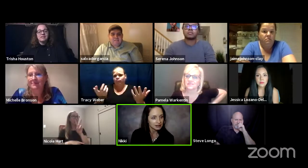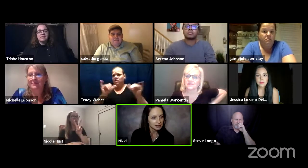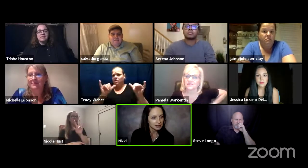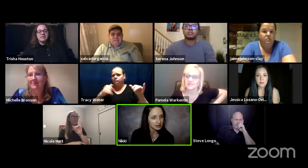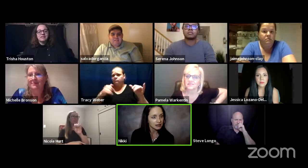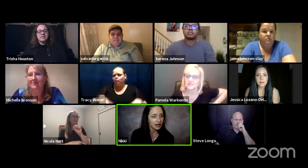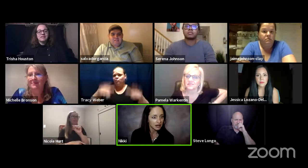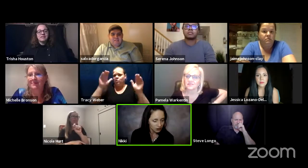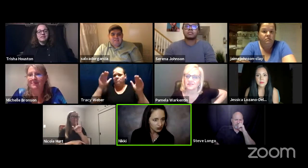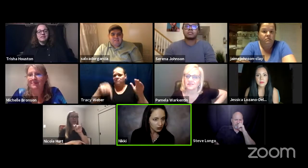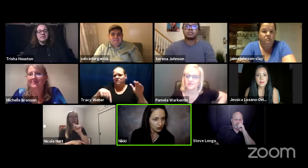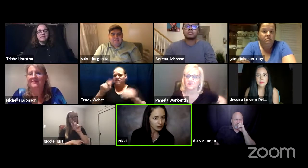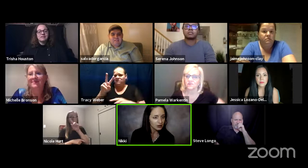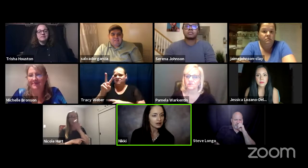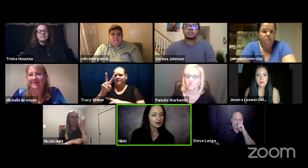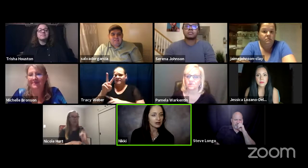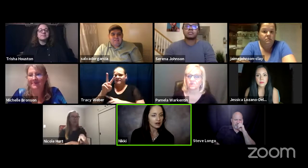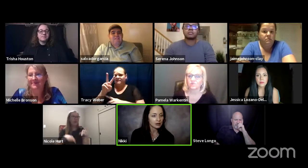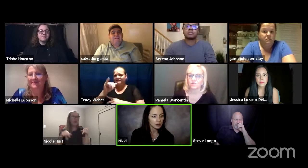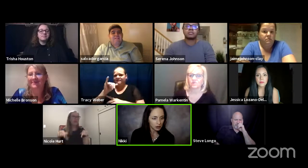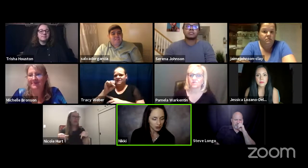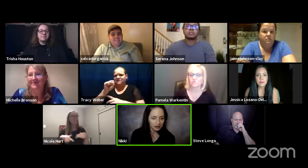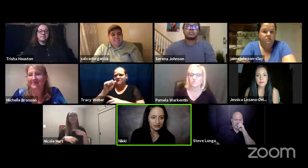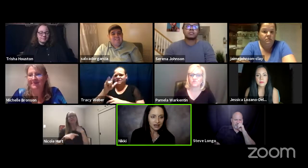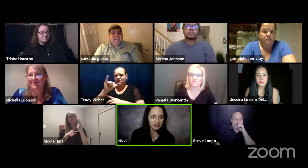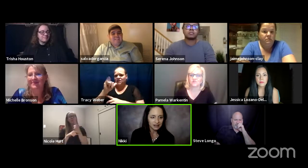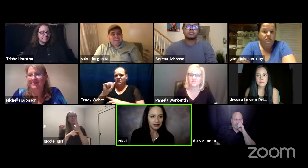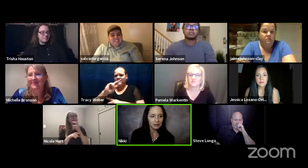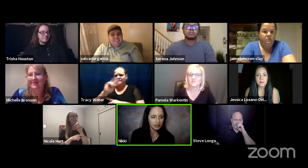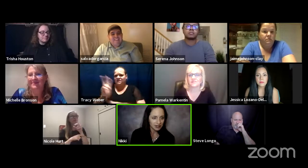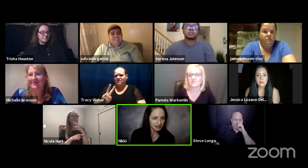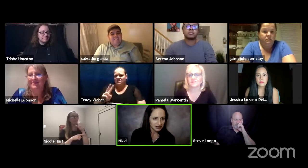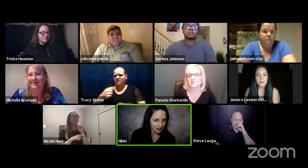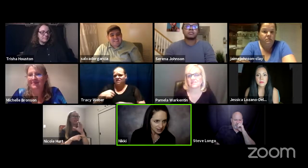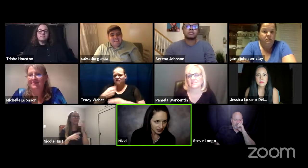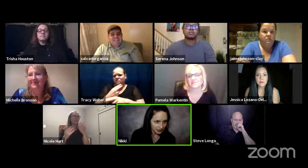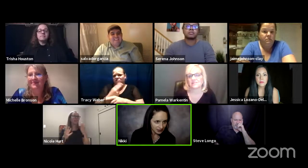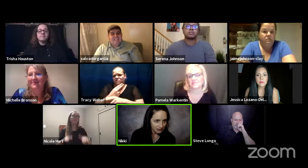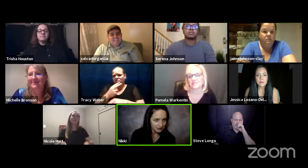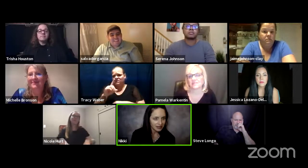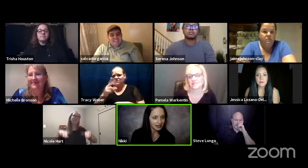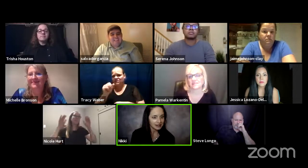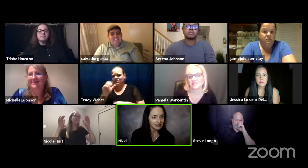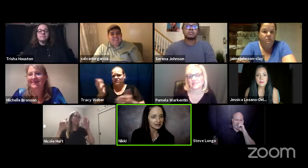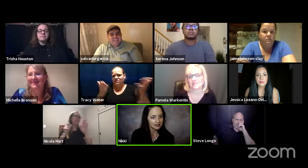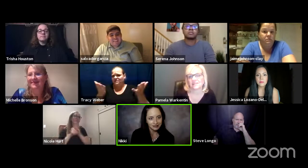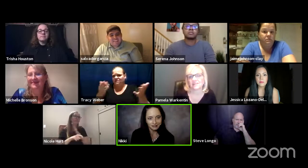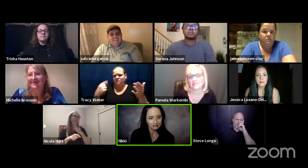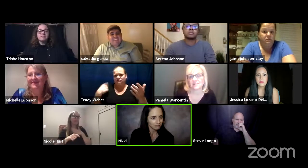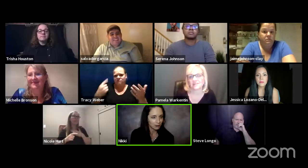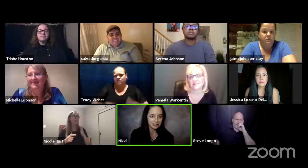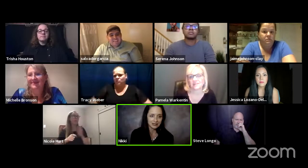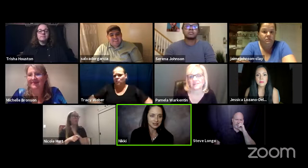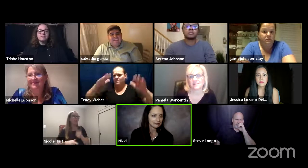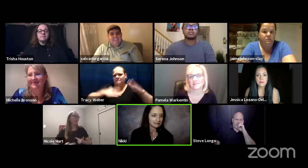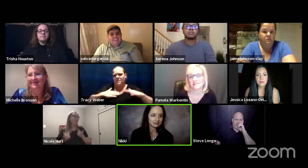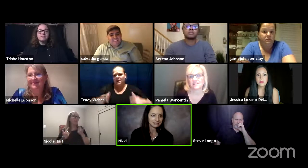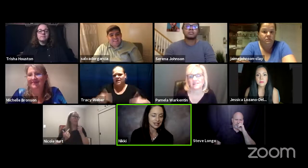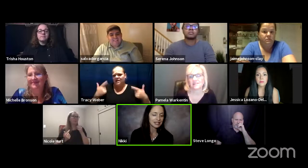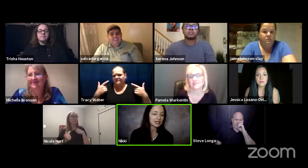And I also grew up here in the Valley, born and raised in Visalia, and was making use